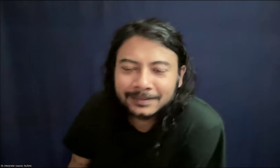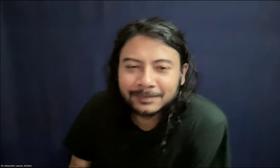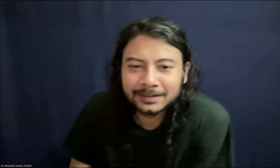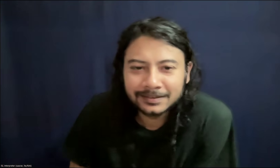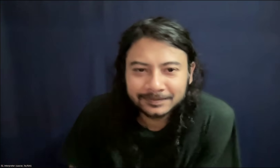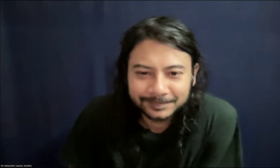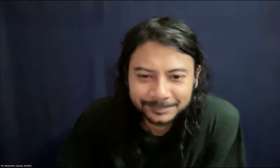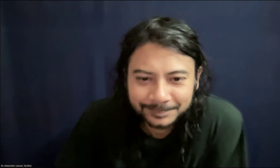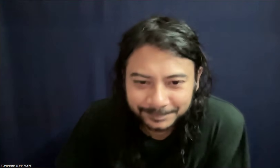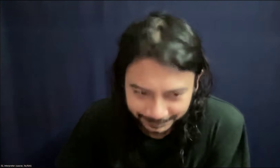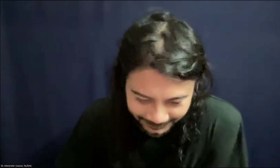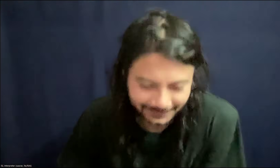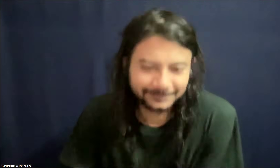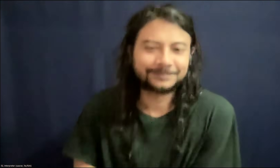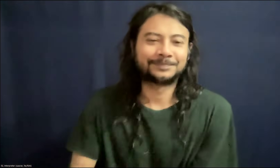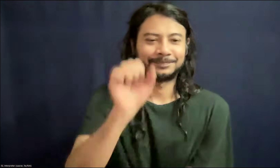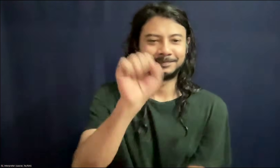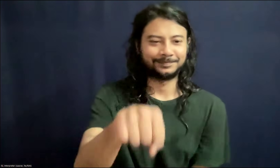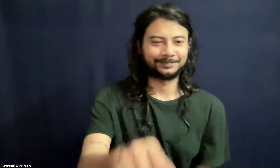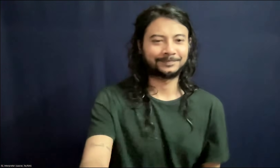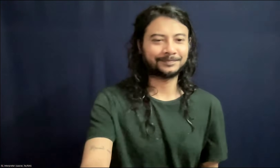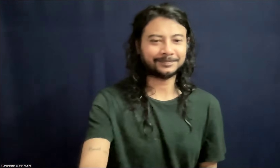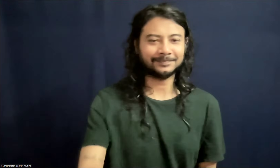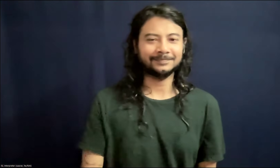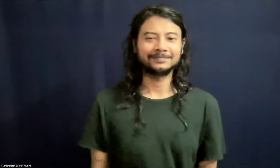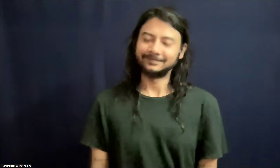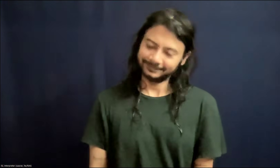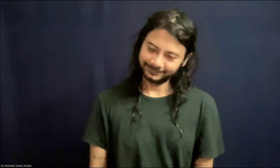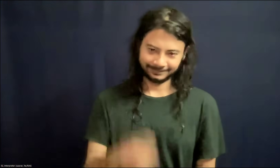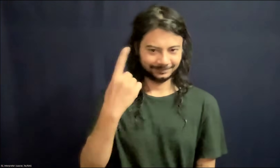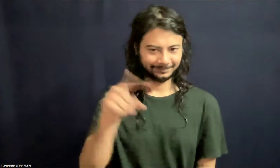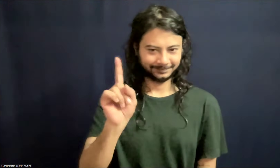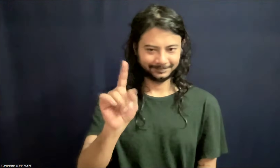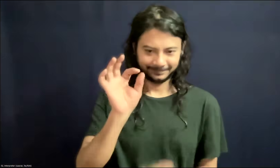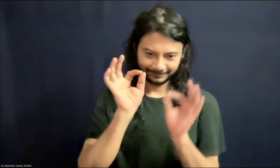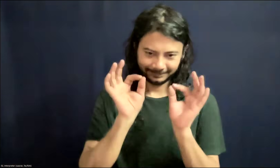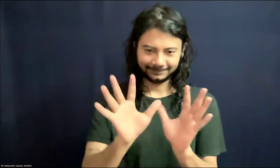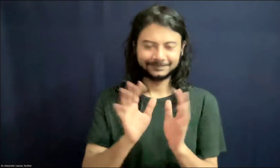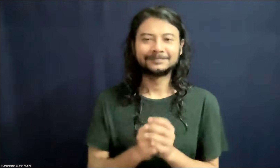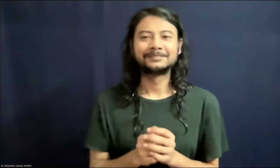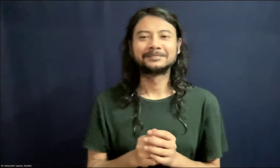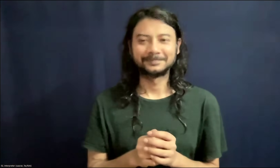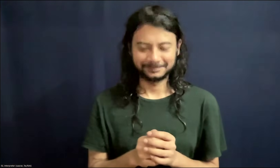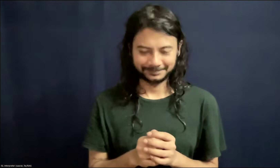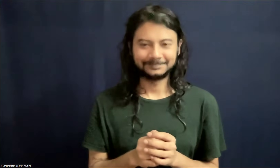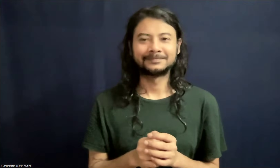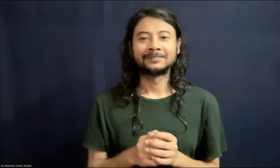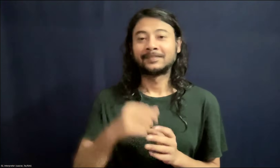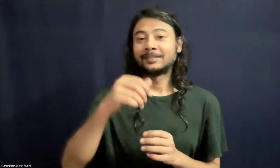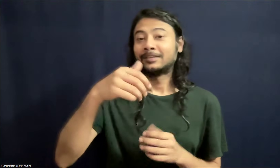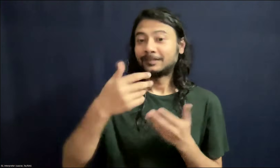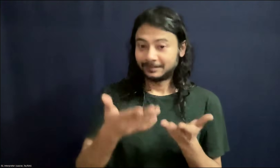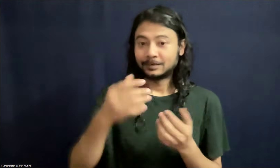Purushottam month, Purushottam? Mataji. Yes, Purushottama. Yes, correct, absolutely. So today in this class, we are going to be